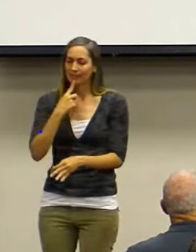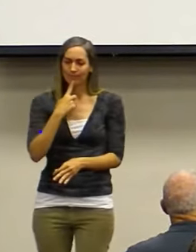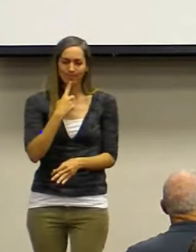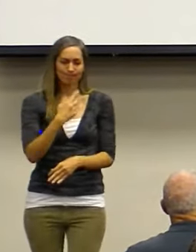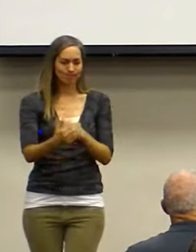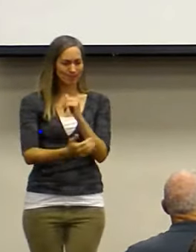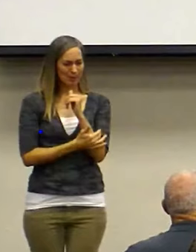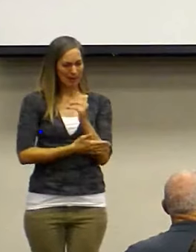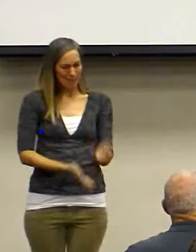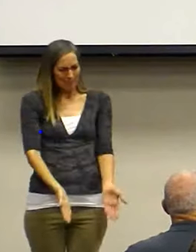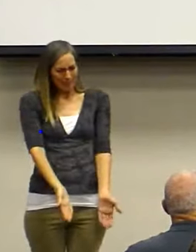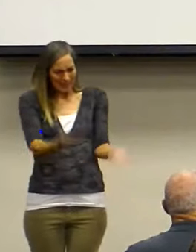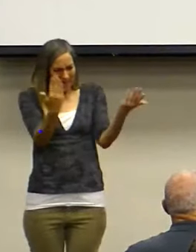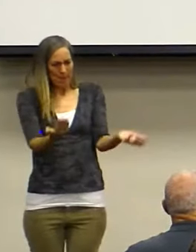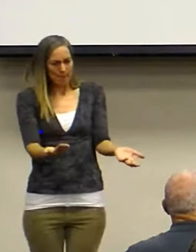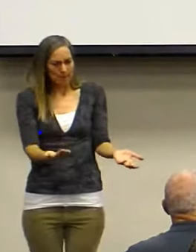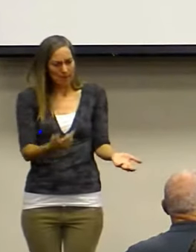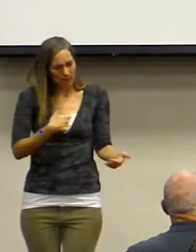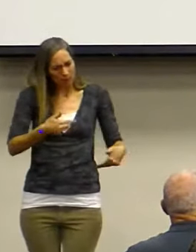I'm going take you to the land. Yes, God.